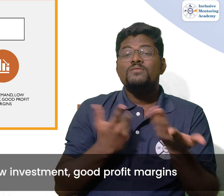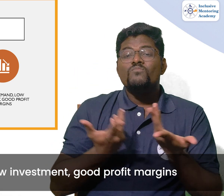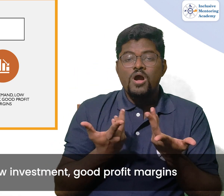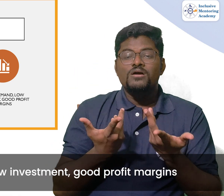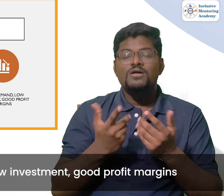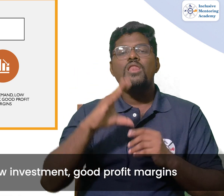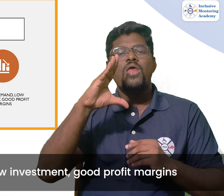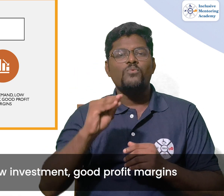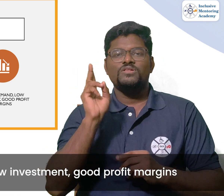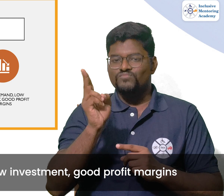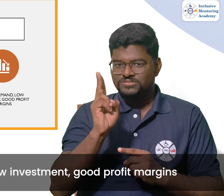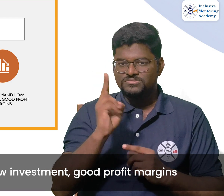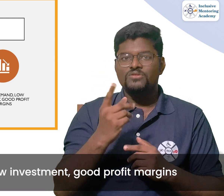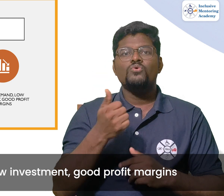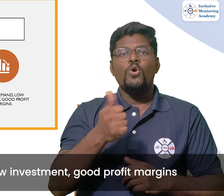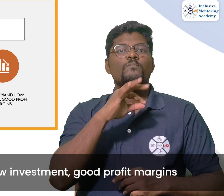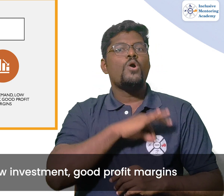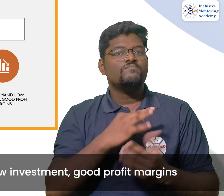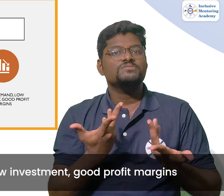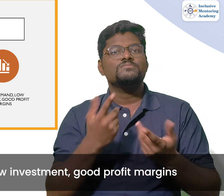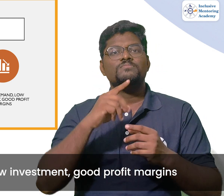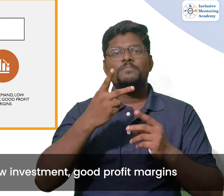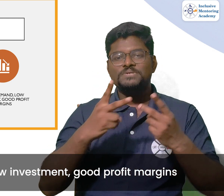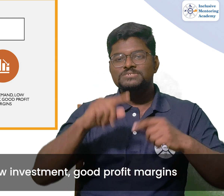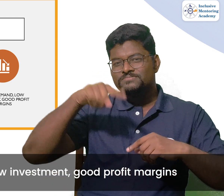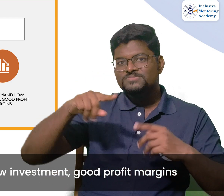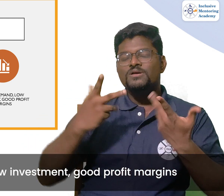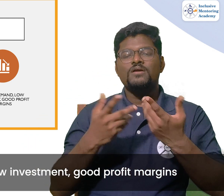High demand, low investment, good profit margins.